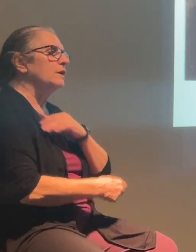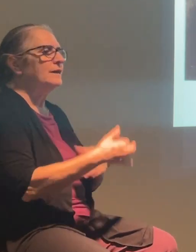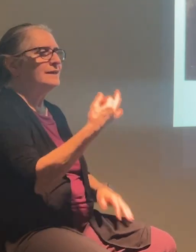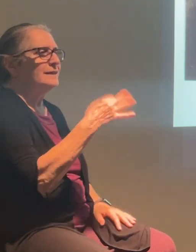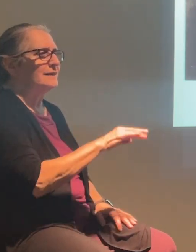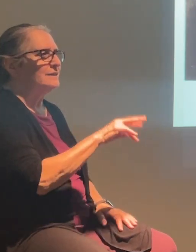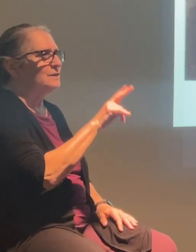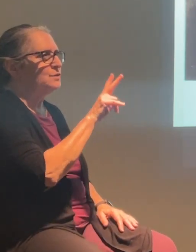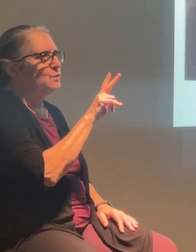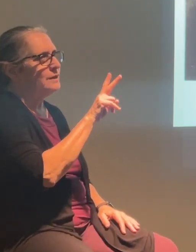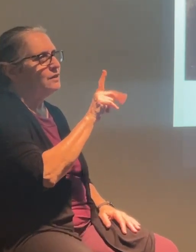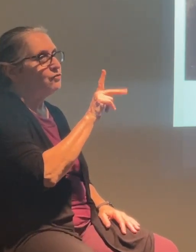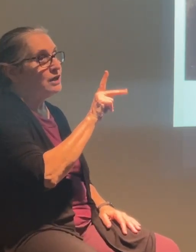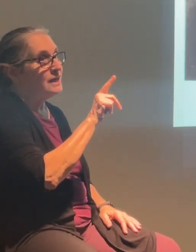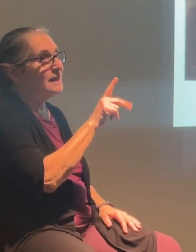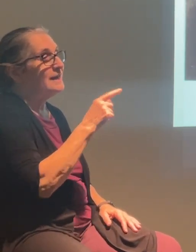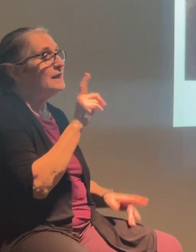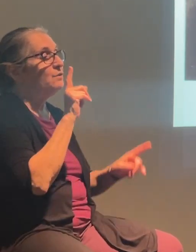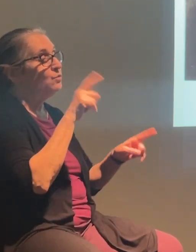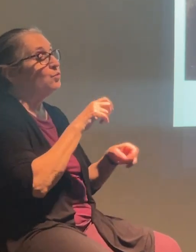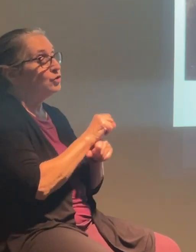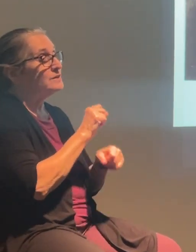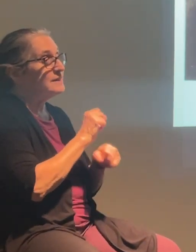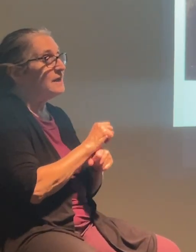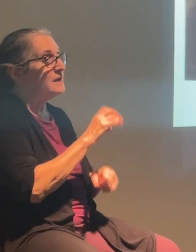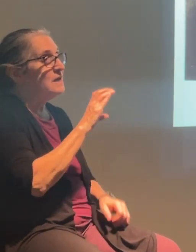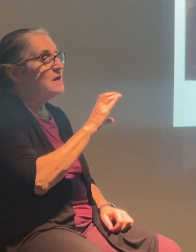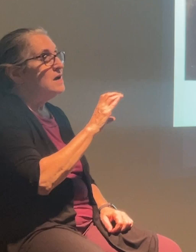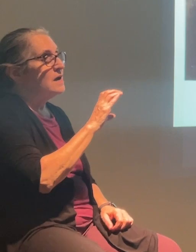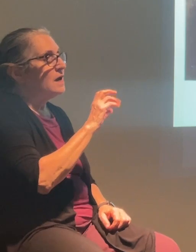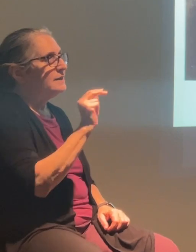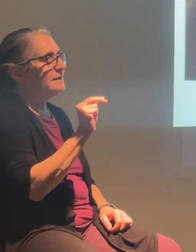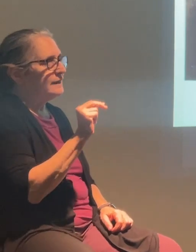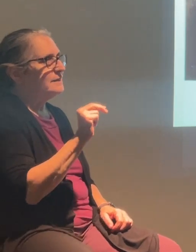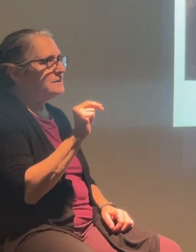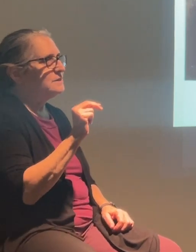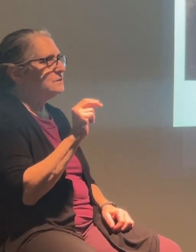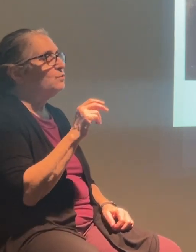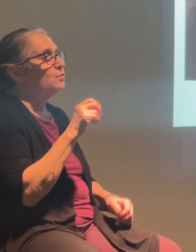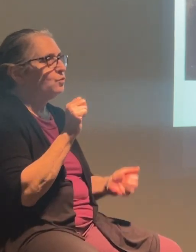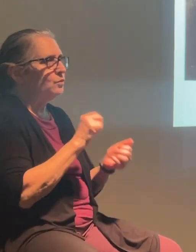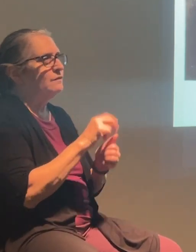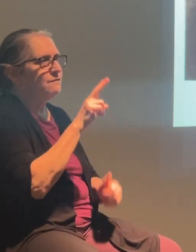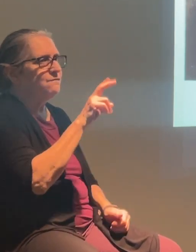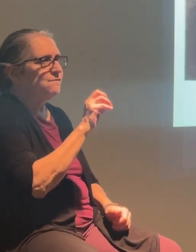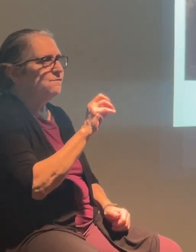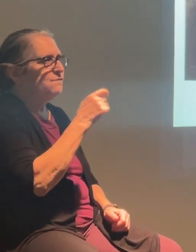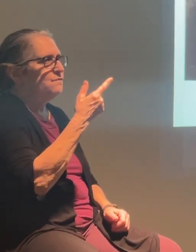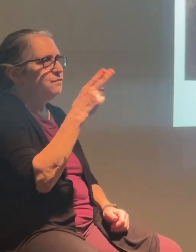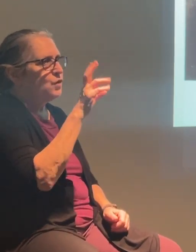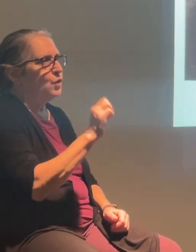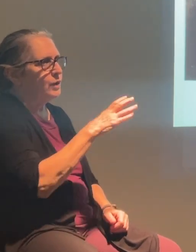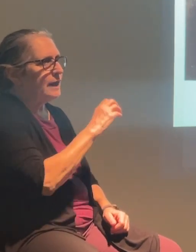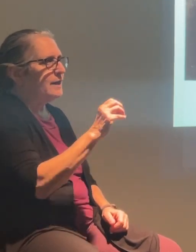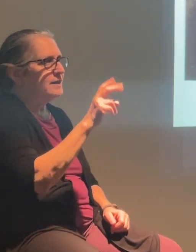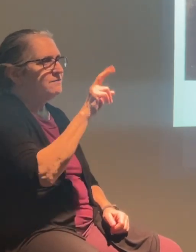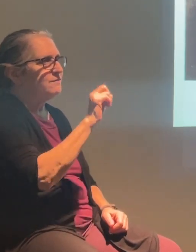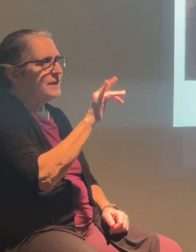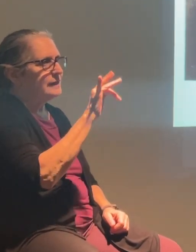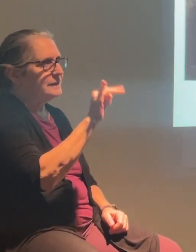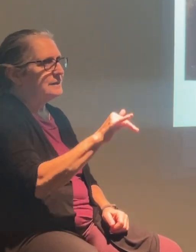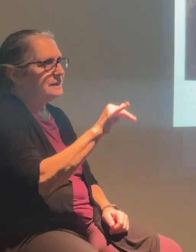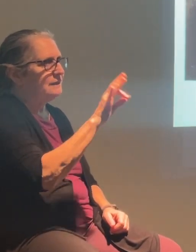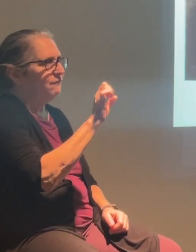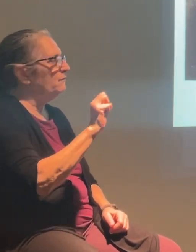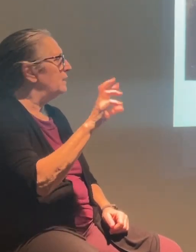gets a job at Condé Nast Publications. So it's Vogue, and it's Mr. Condé Nast himself. So it's Vogue and Vanity Fair. And he also was doing